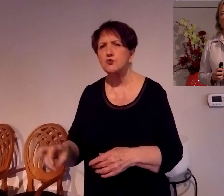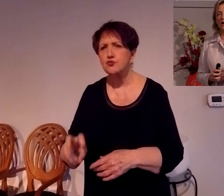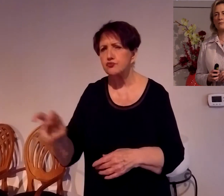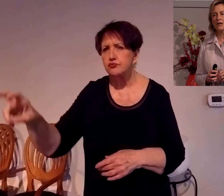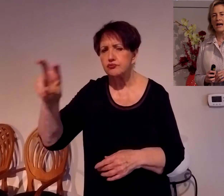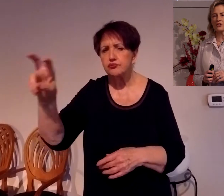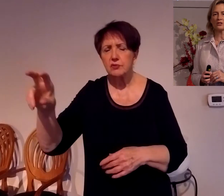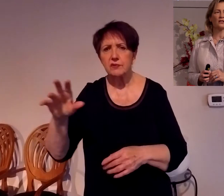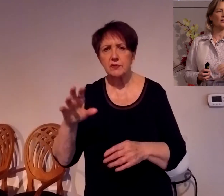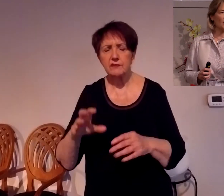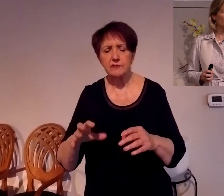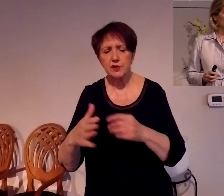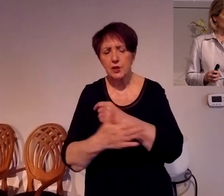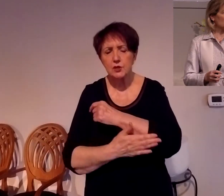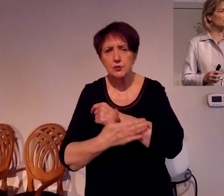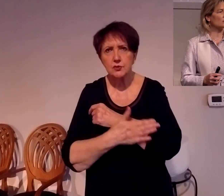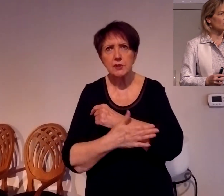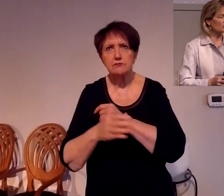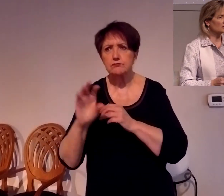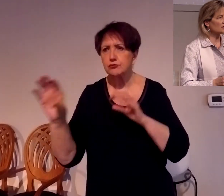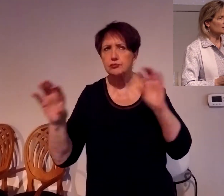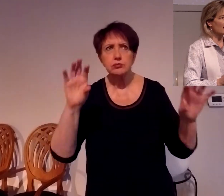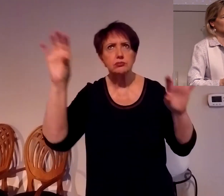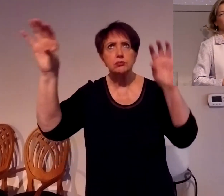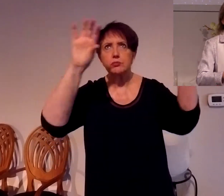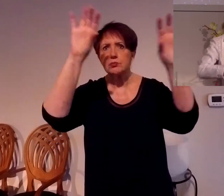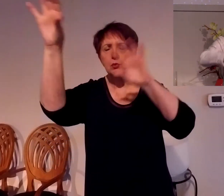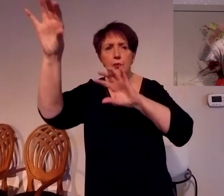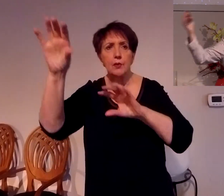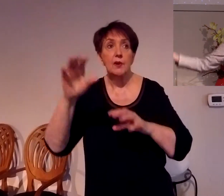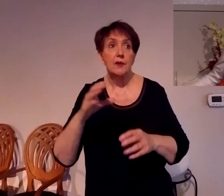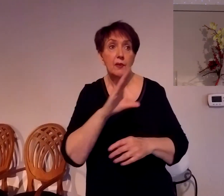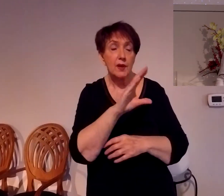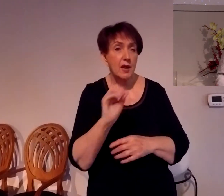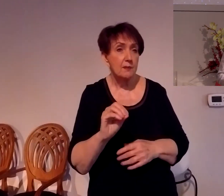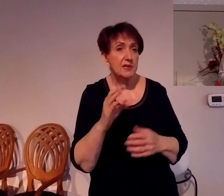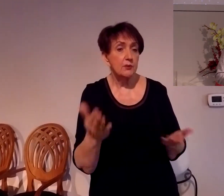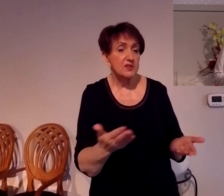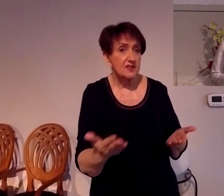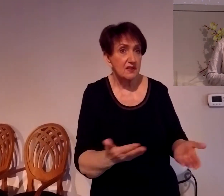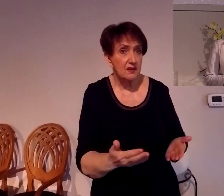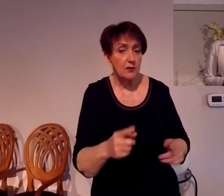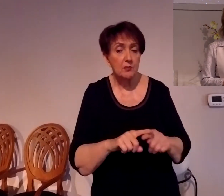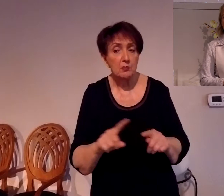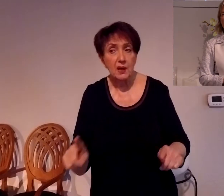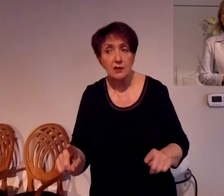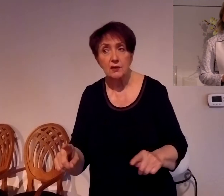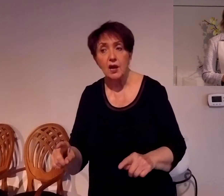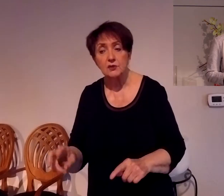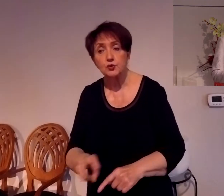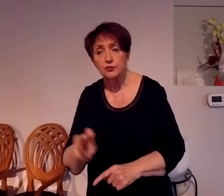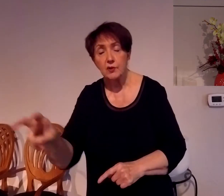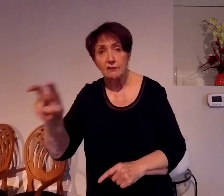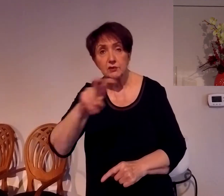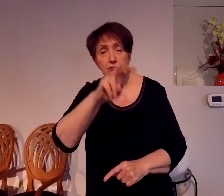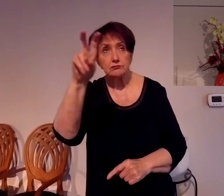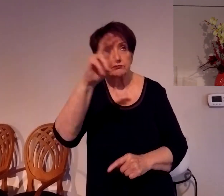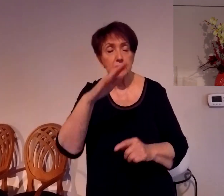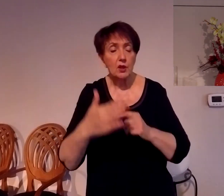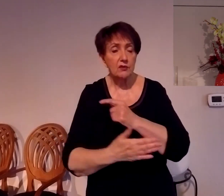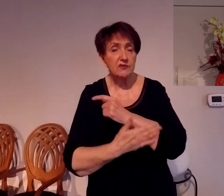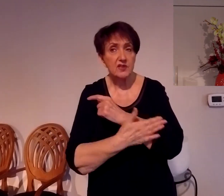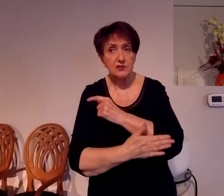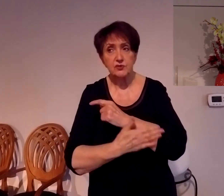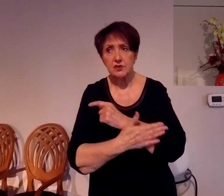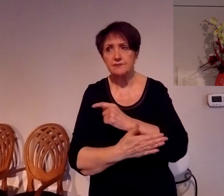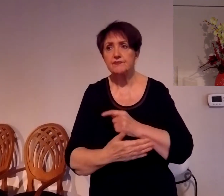at one time. Actually, the company was here in Arlington, Texas, and I would travel all over the country to grow this company. And